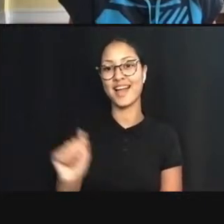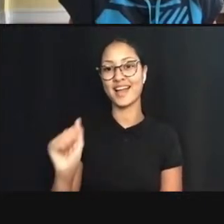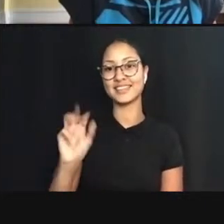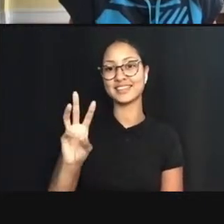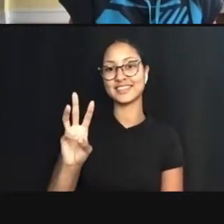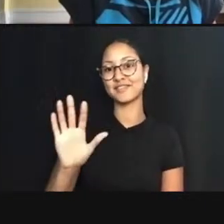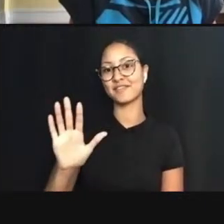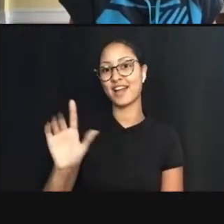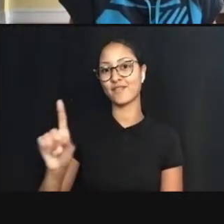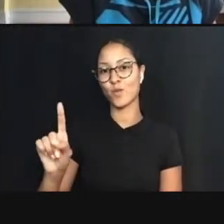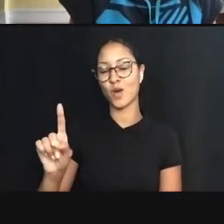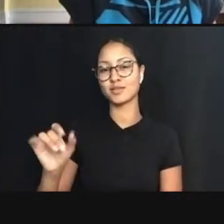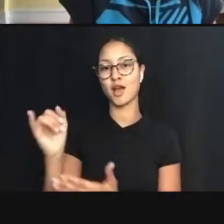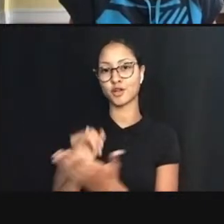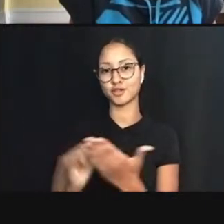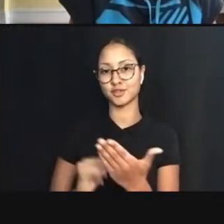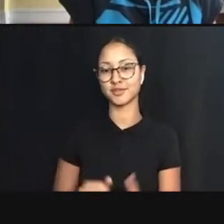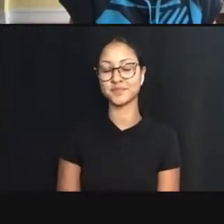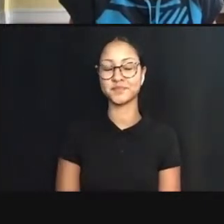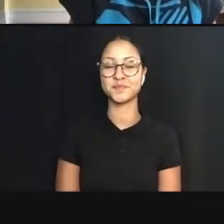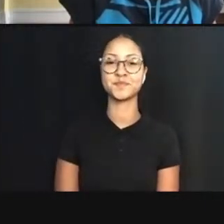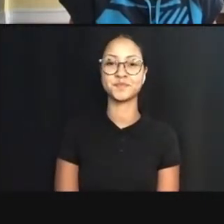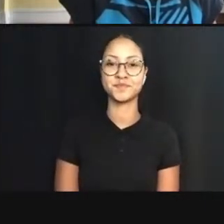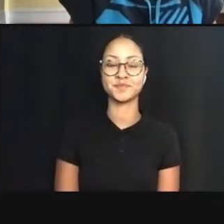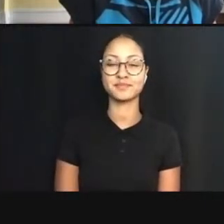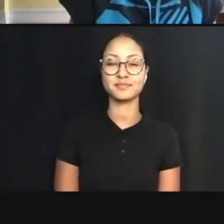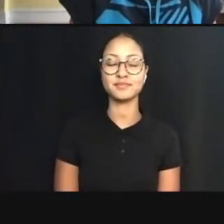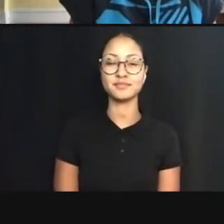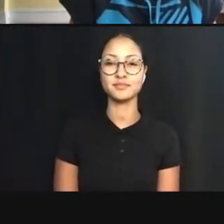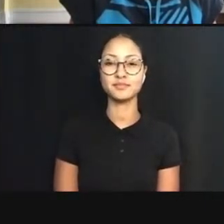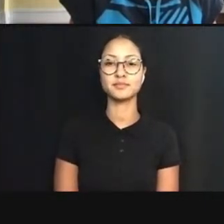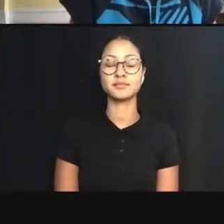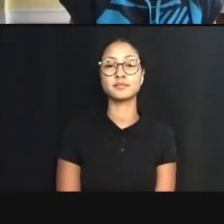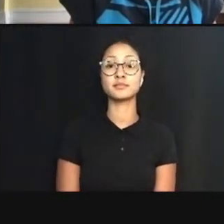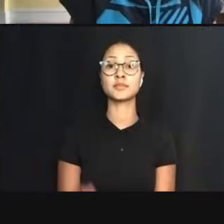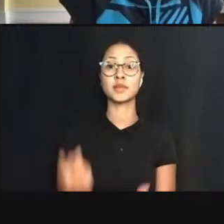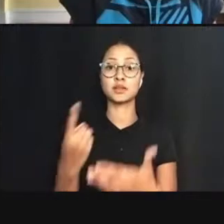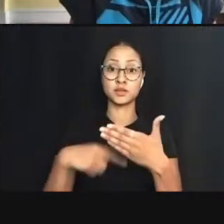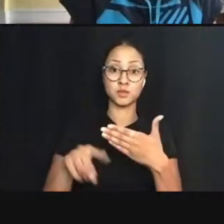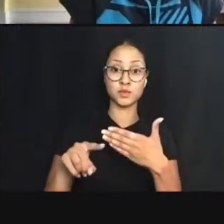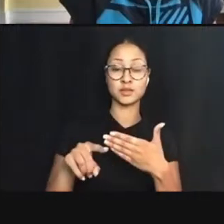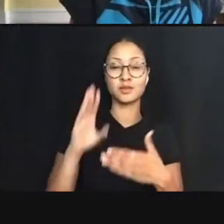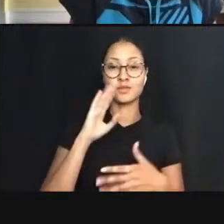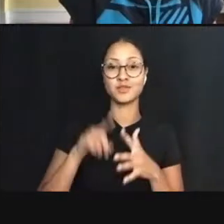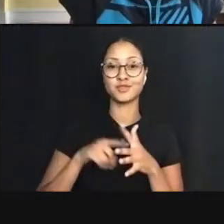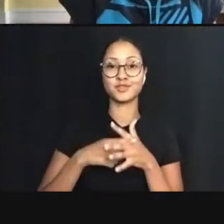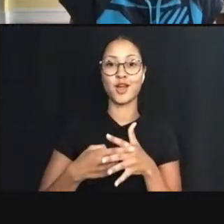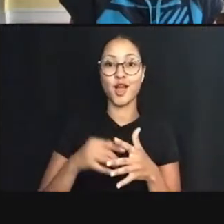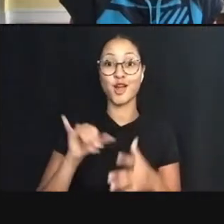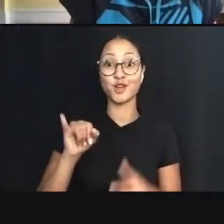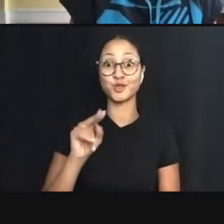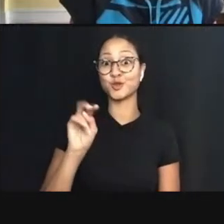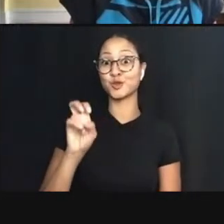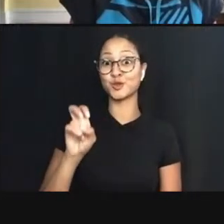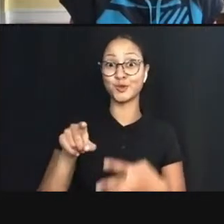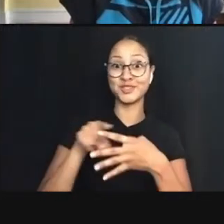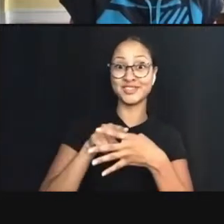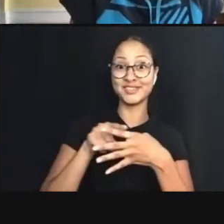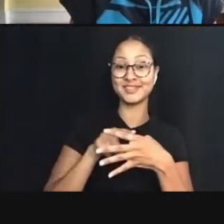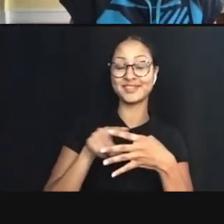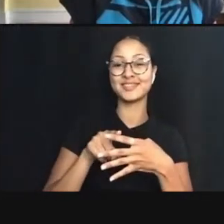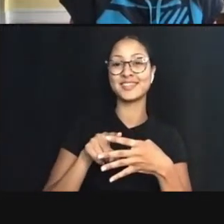week, it kicks off our June lineup featuring IABD founders